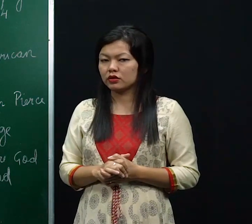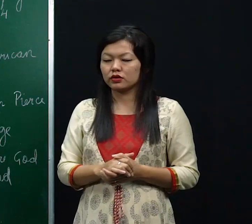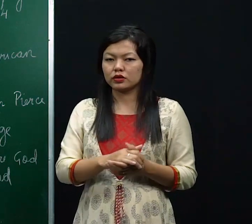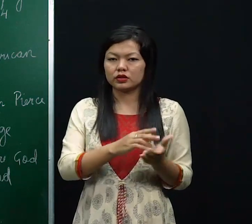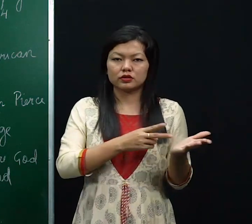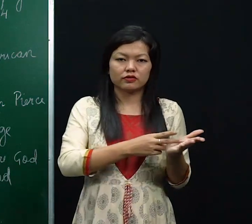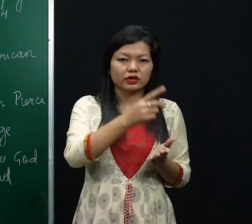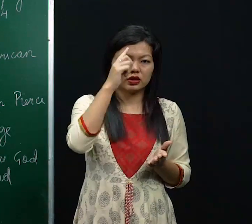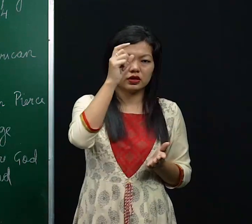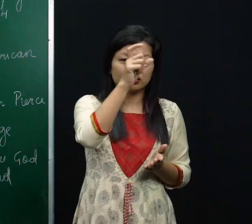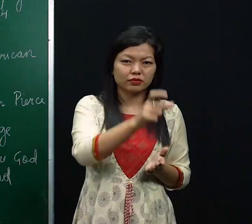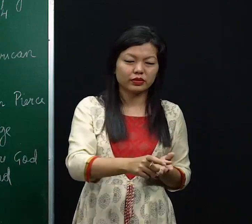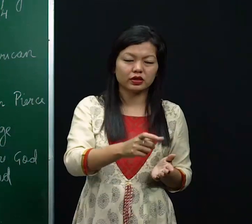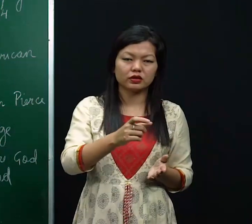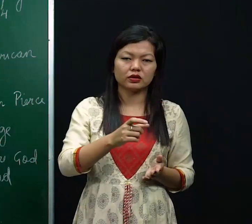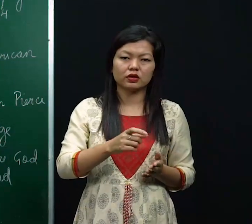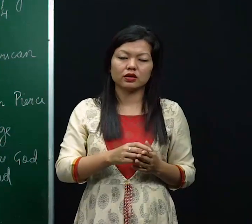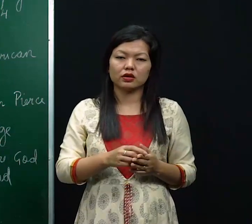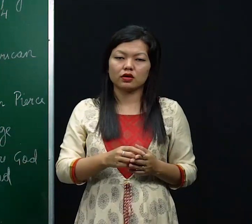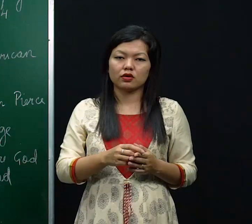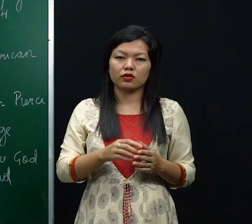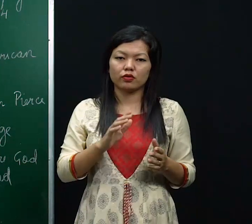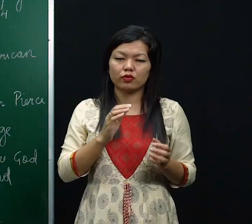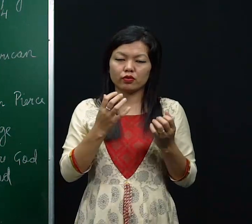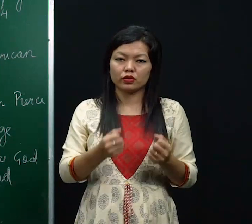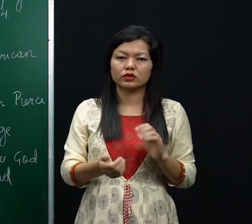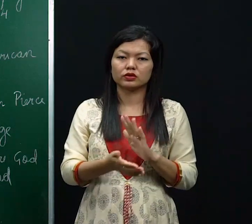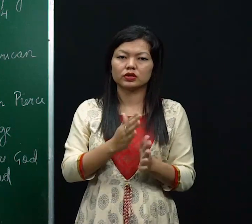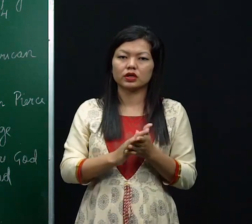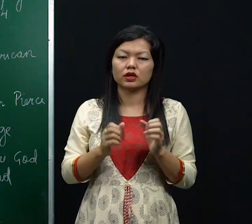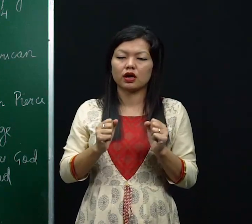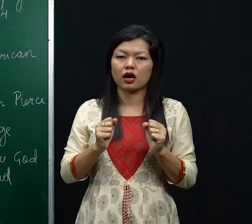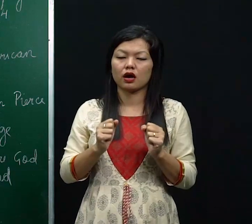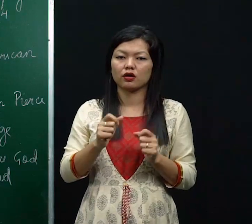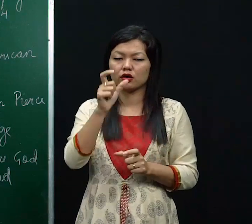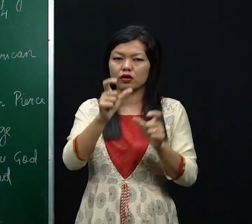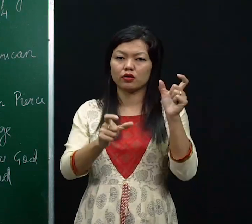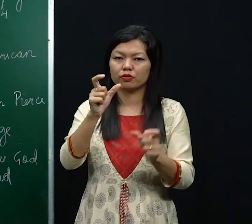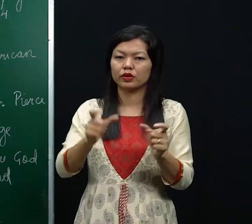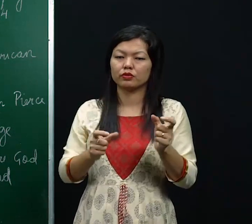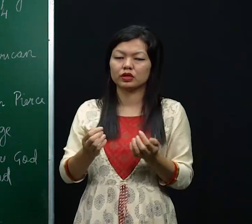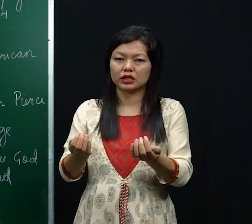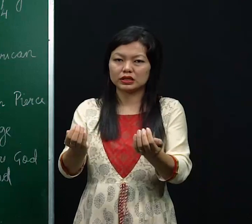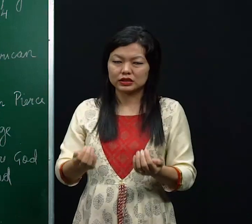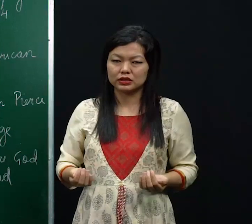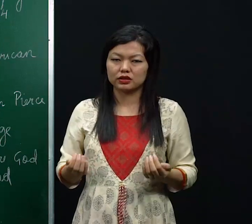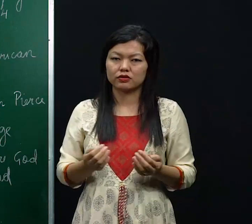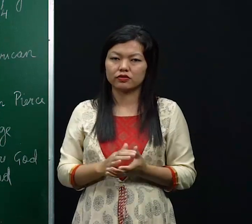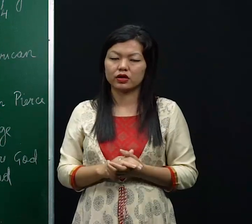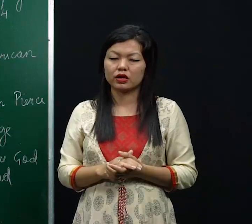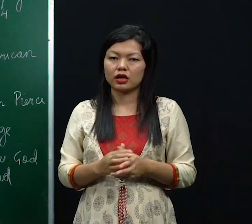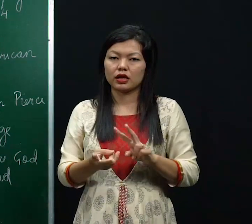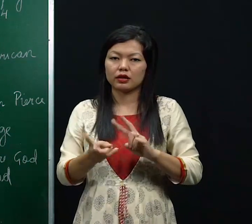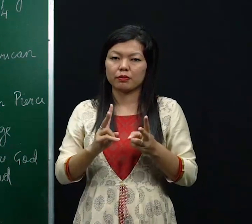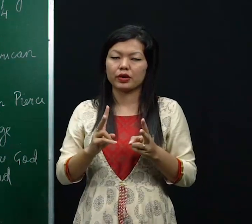the world just for a development that will last only for some few years. And he really wanted to make them understand about this.